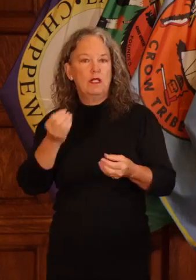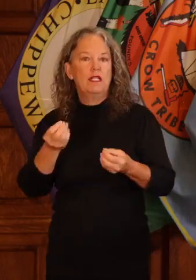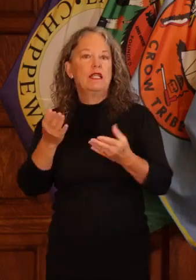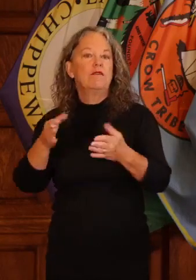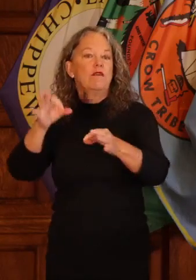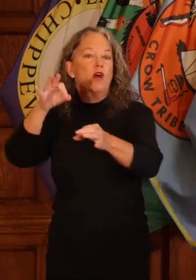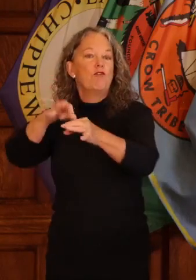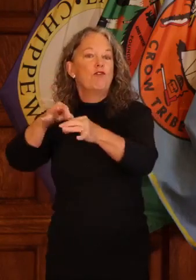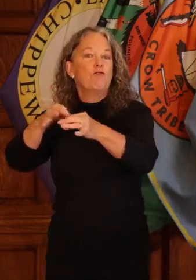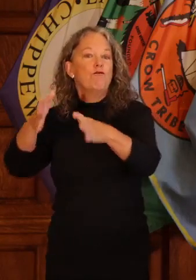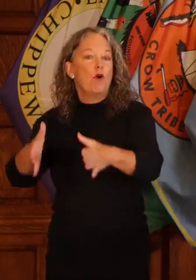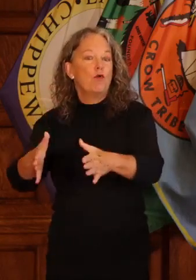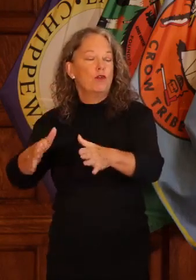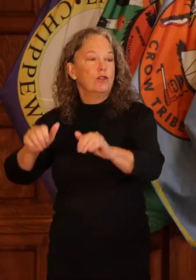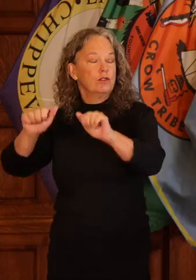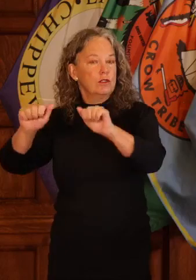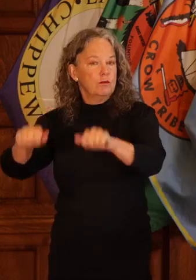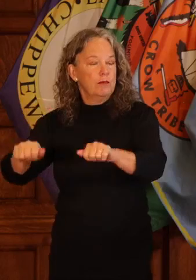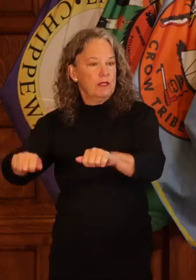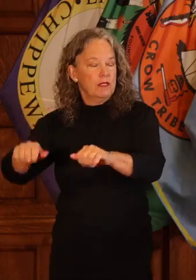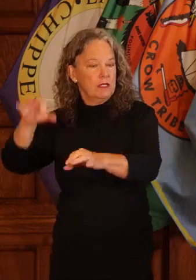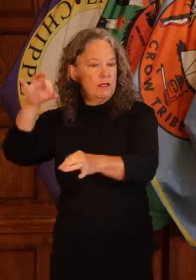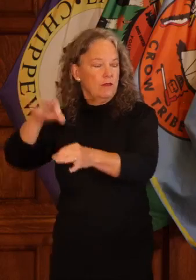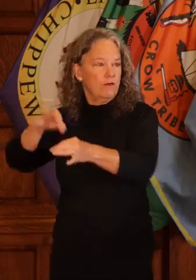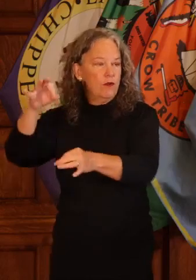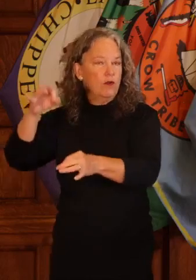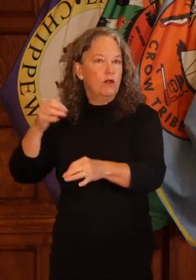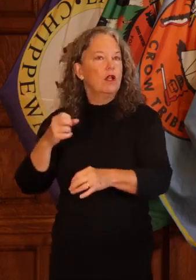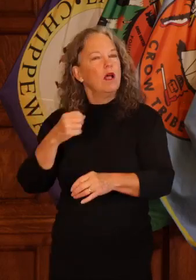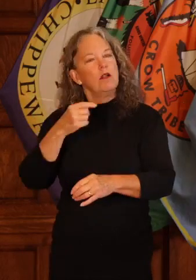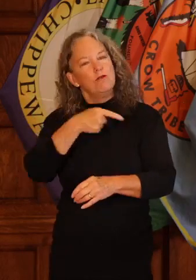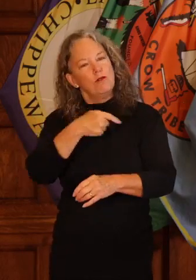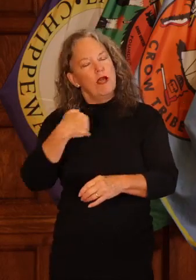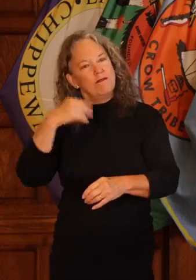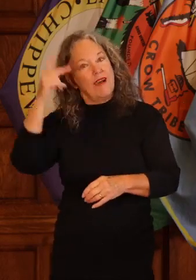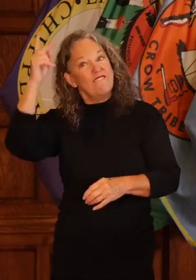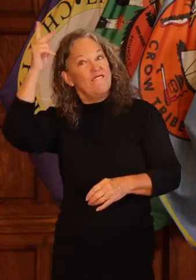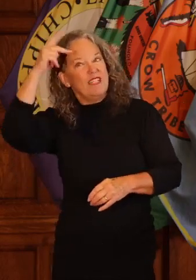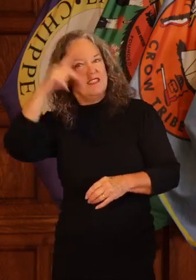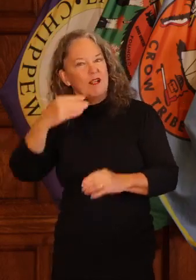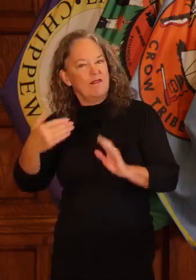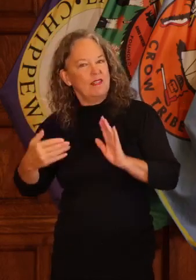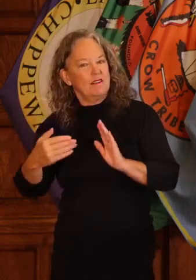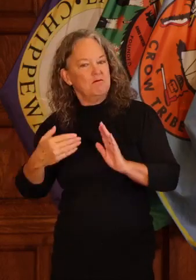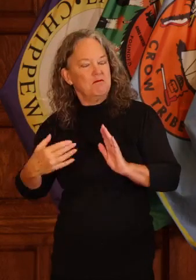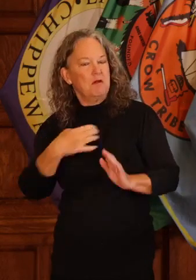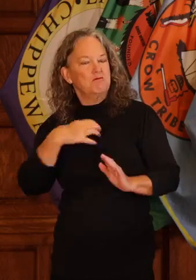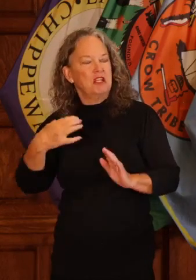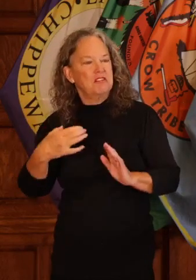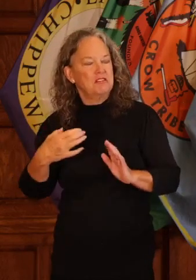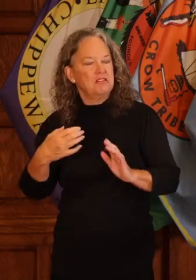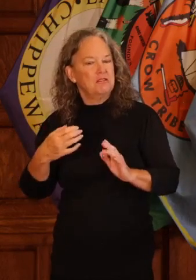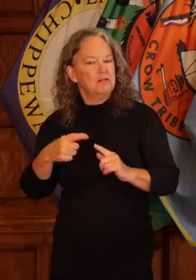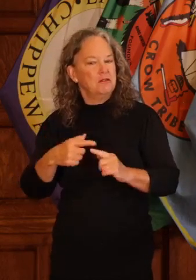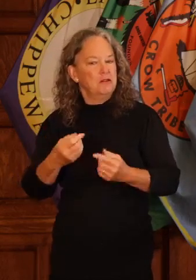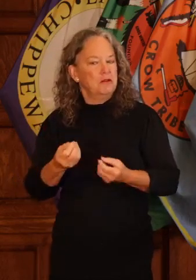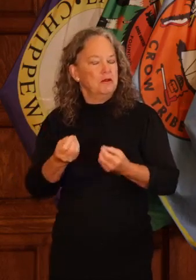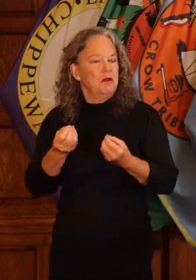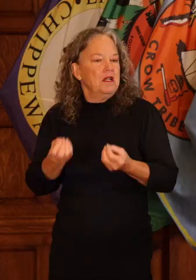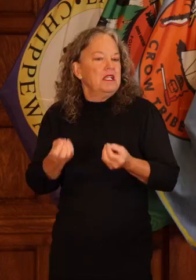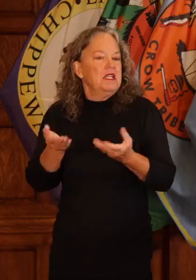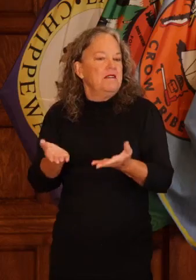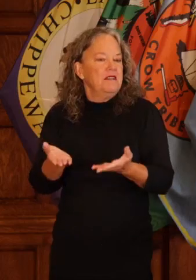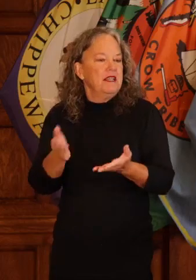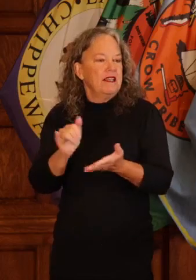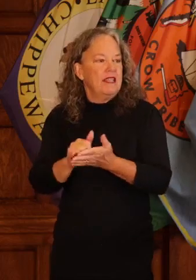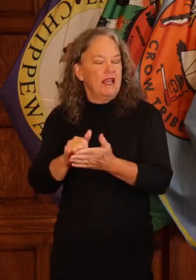curious if you had overall a philosophical objection to putting that question out to the voters, or